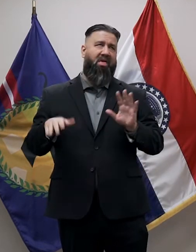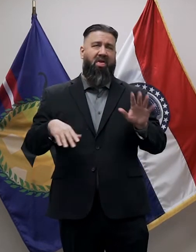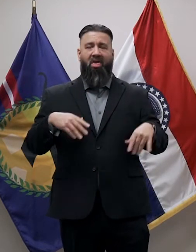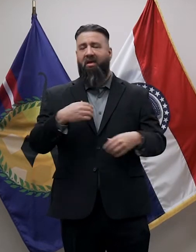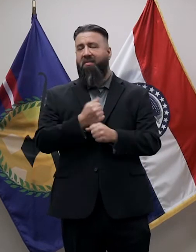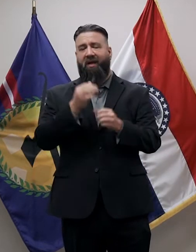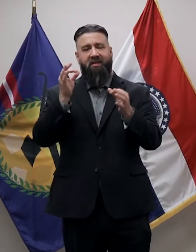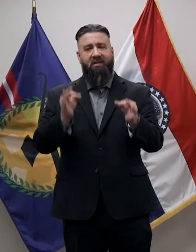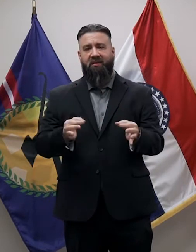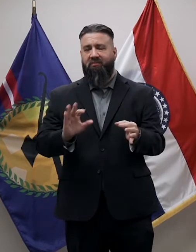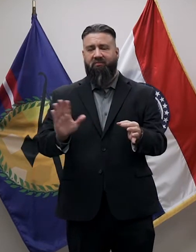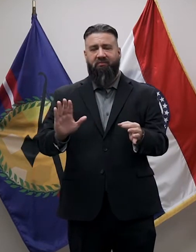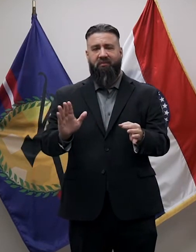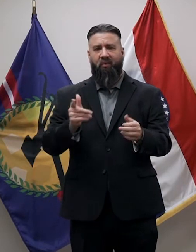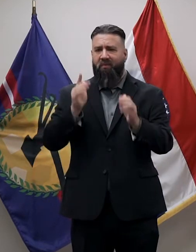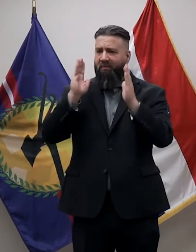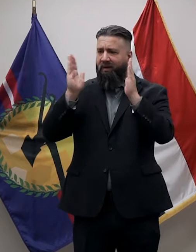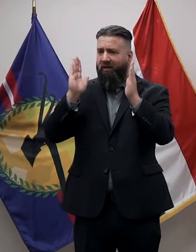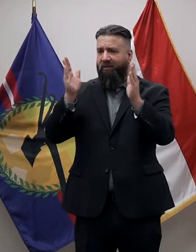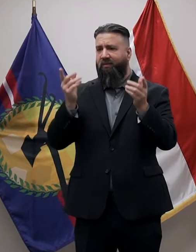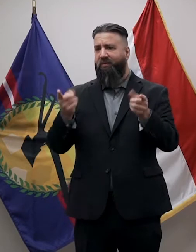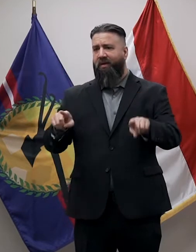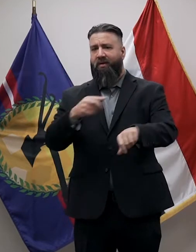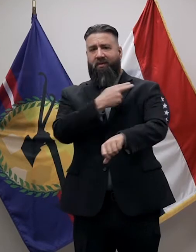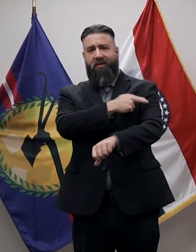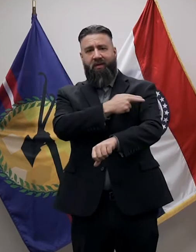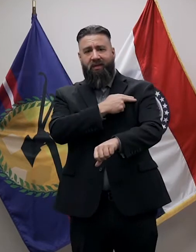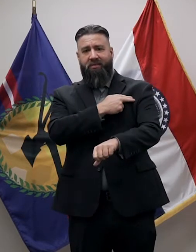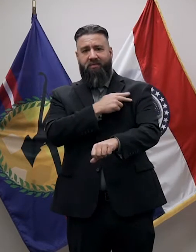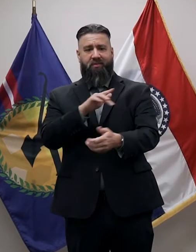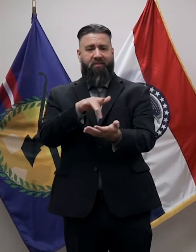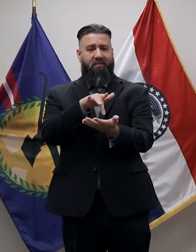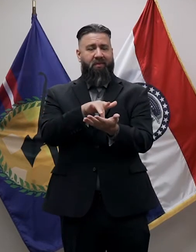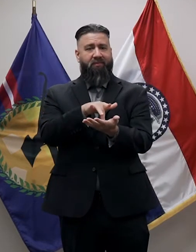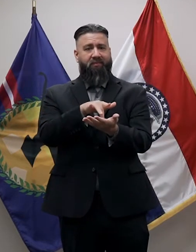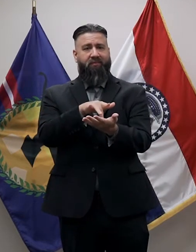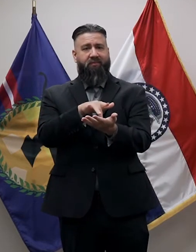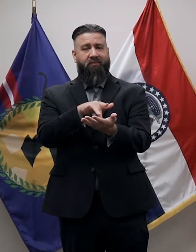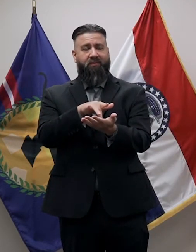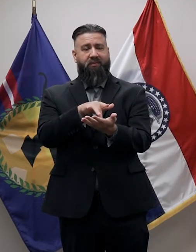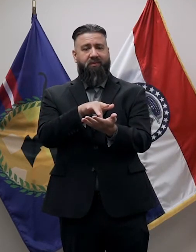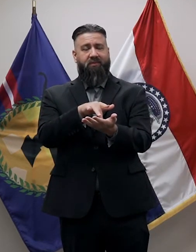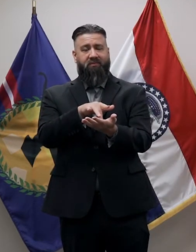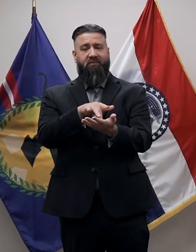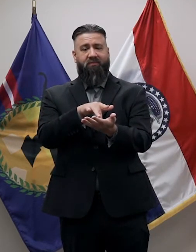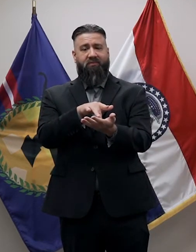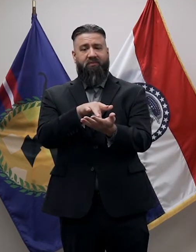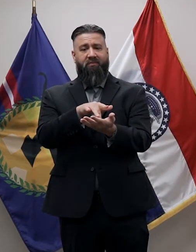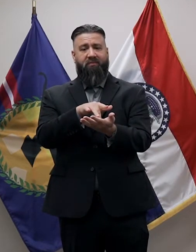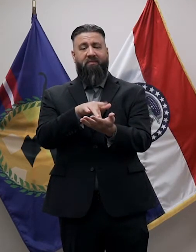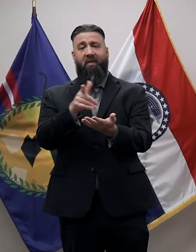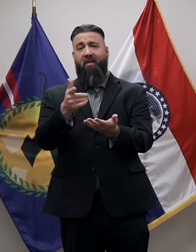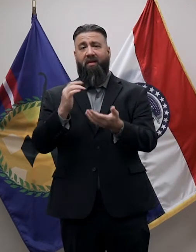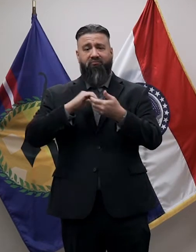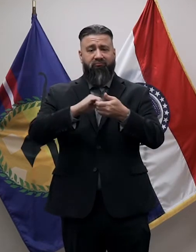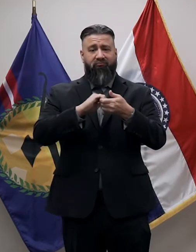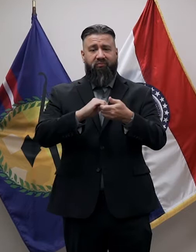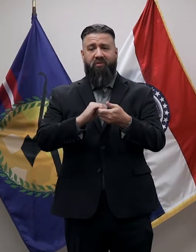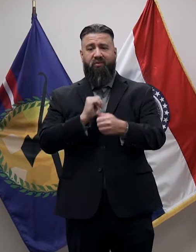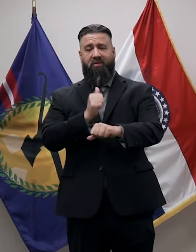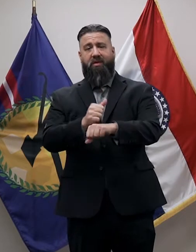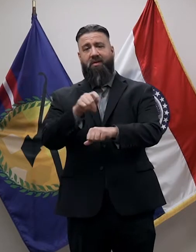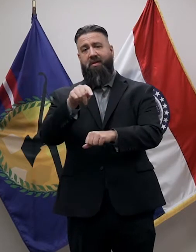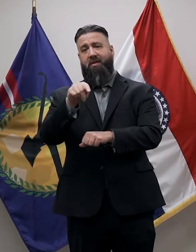what was happening in the hospitals and in our medical centers as they joined forces to form a task force to provide regular updates to the